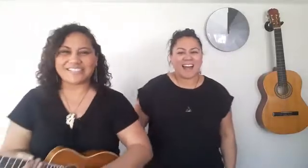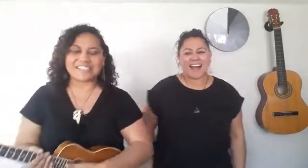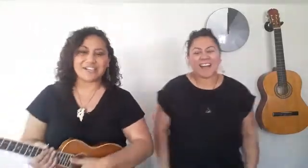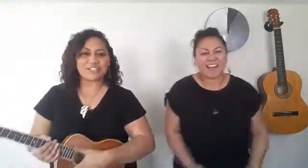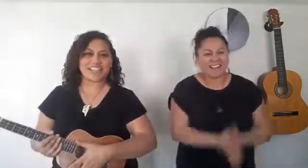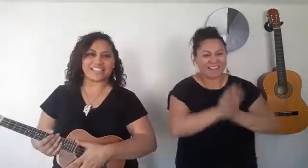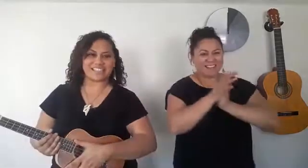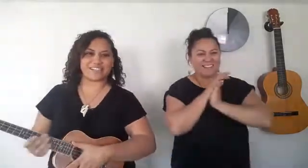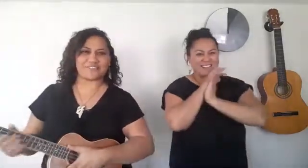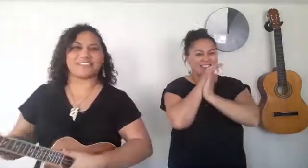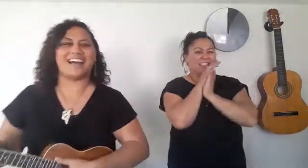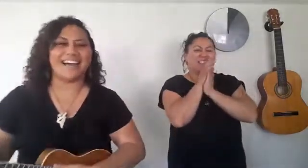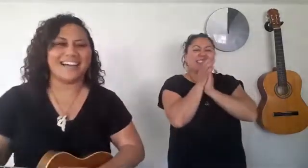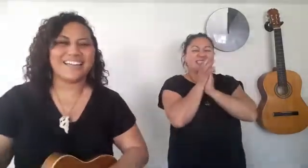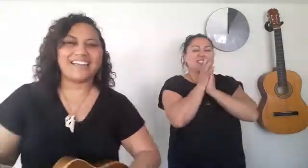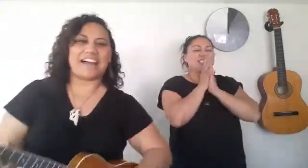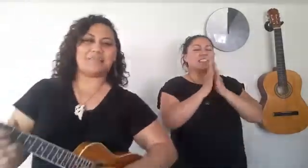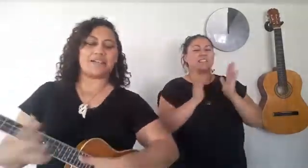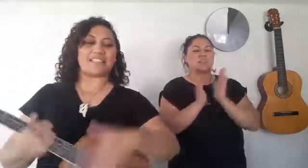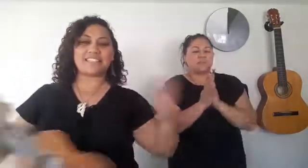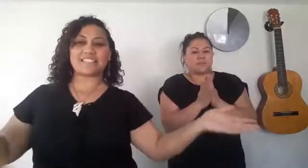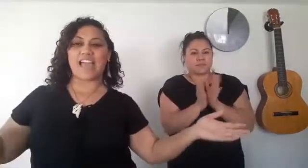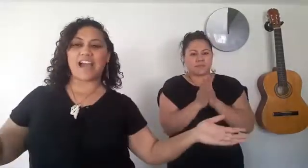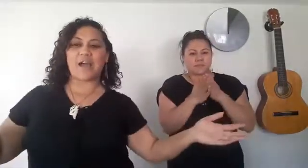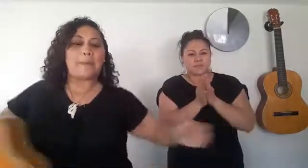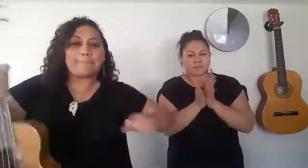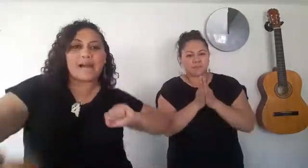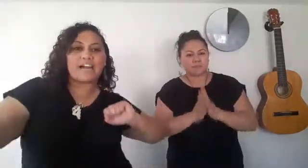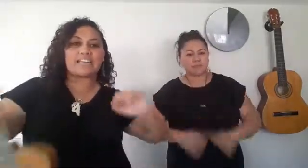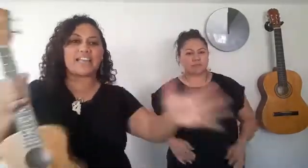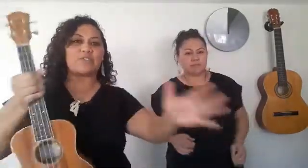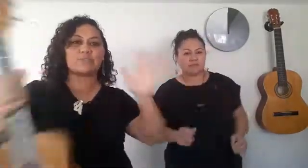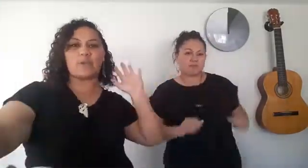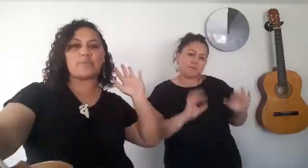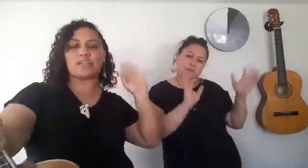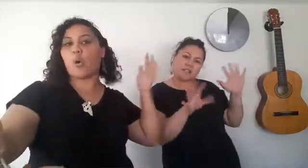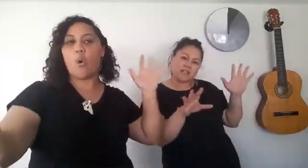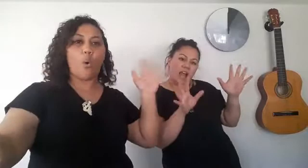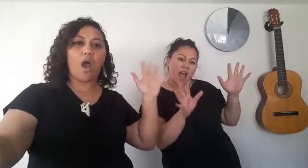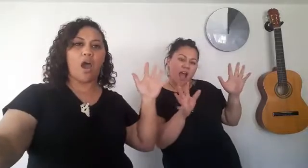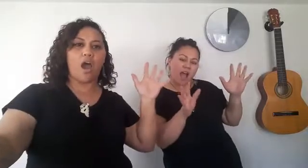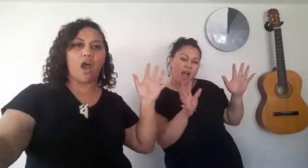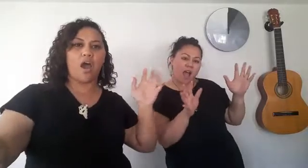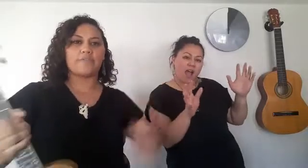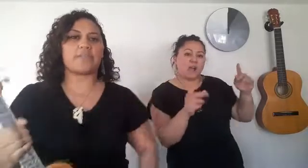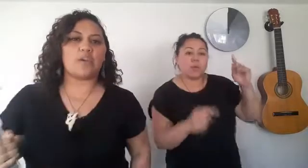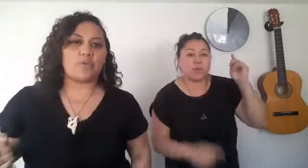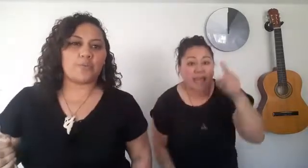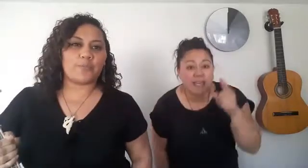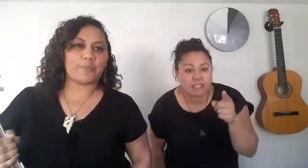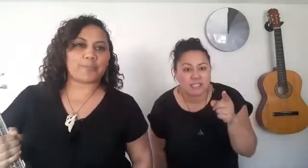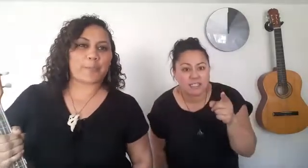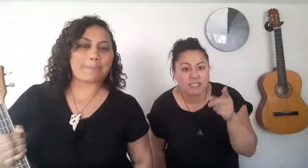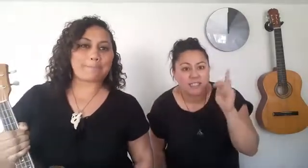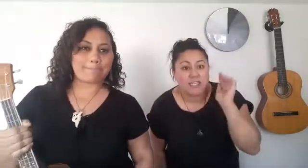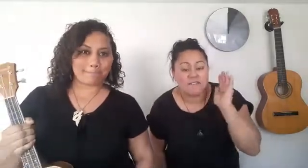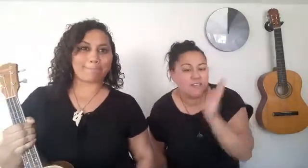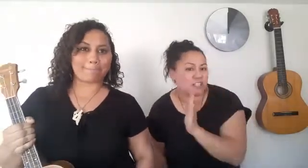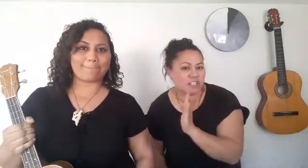not change it at all. But this is our Māori Language Moment. We were actually finishing